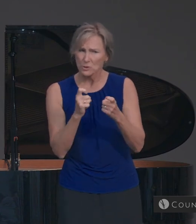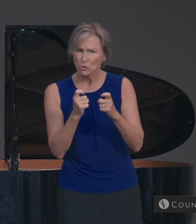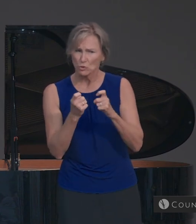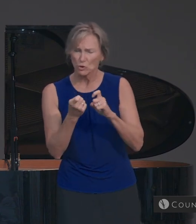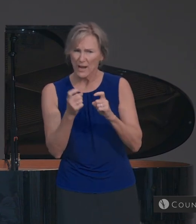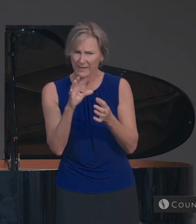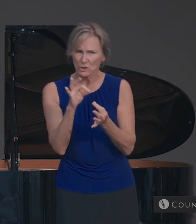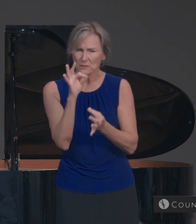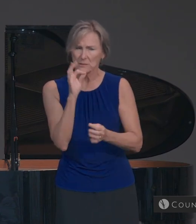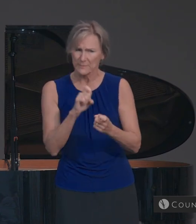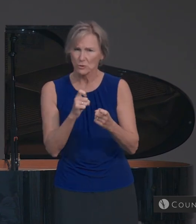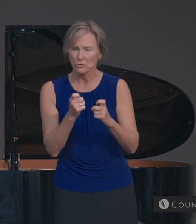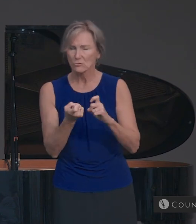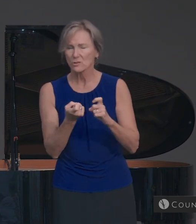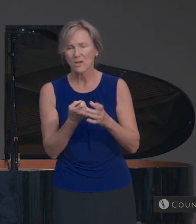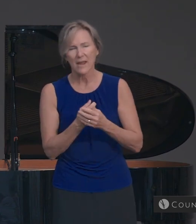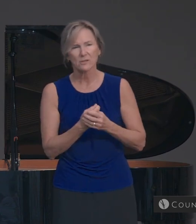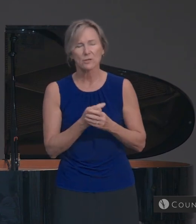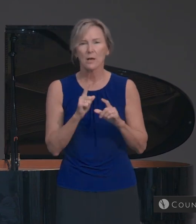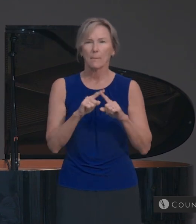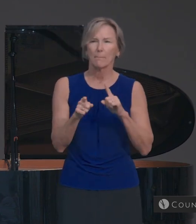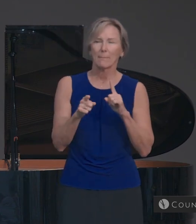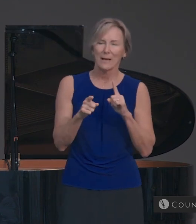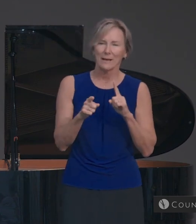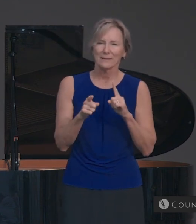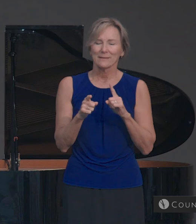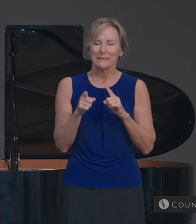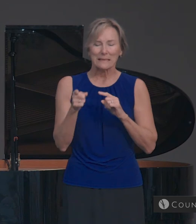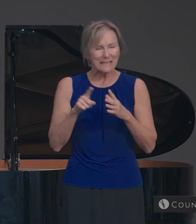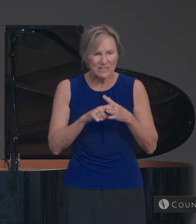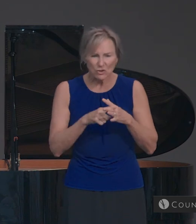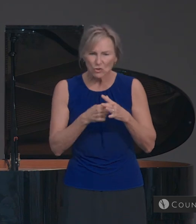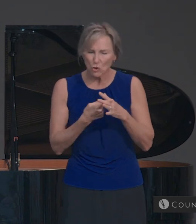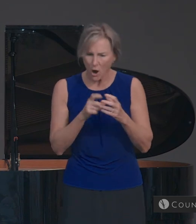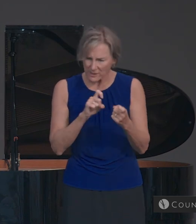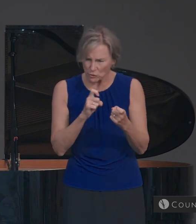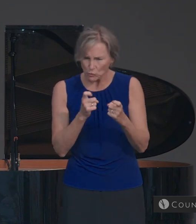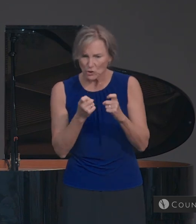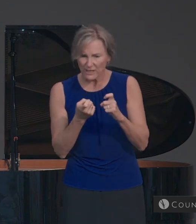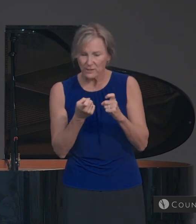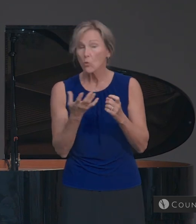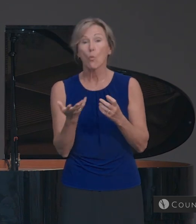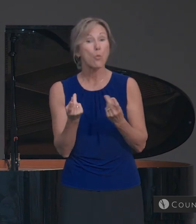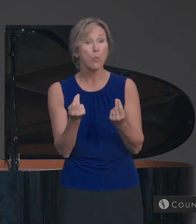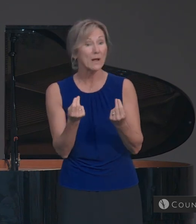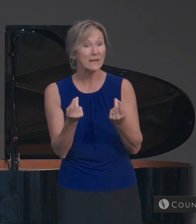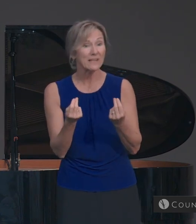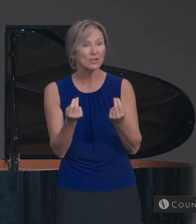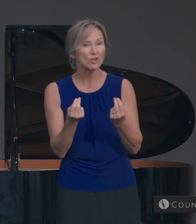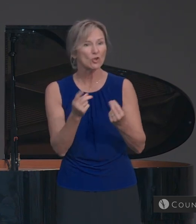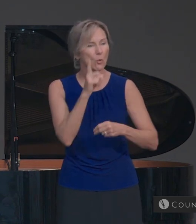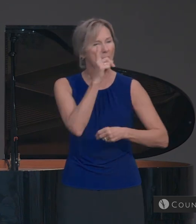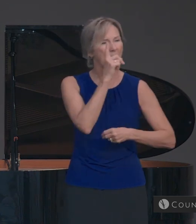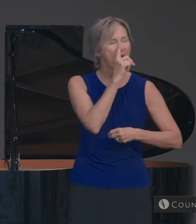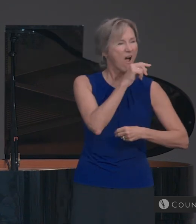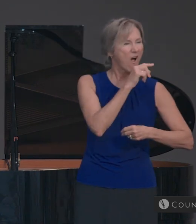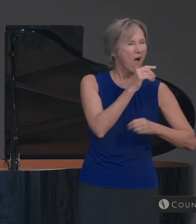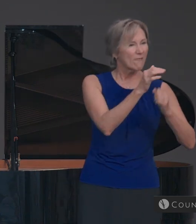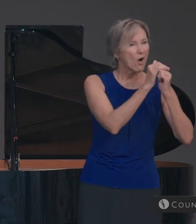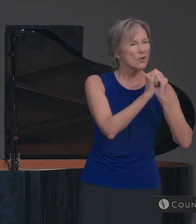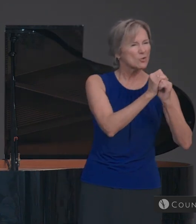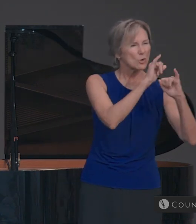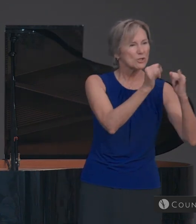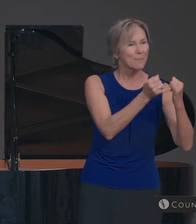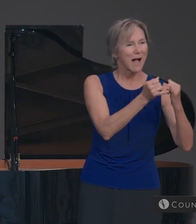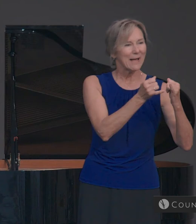but it is as he's begun to make reforms, as he's begun to tear down false worship that his father and